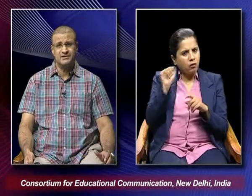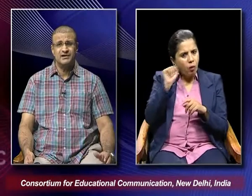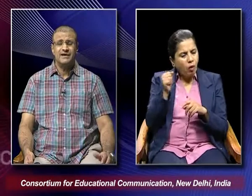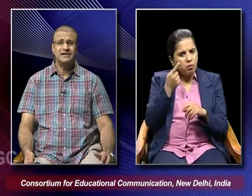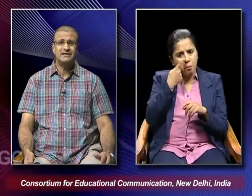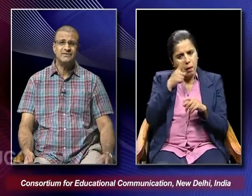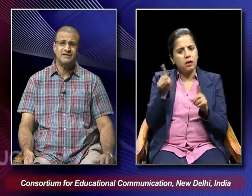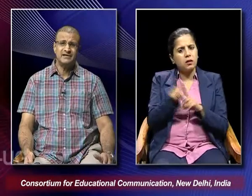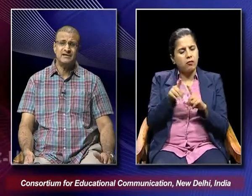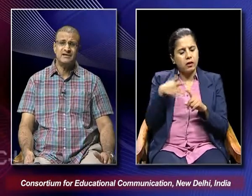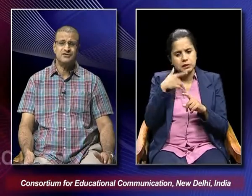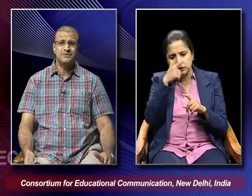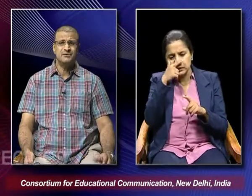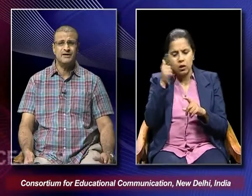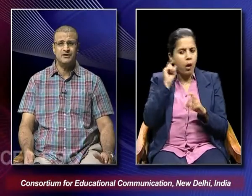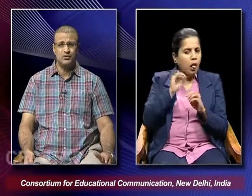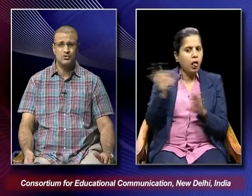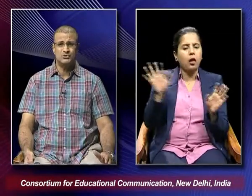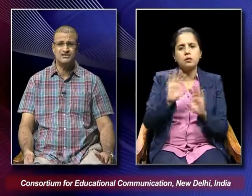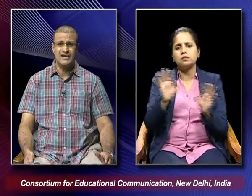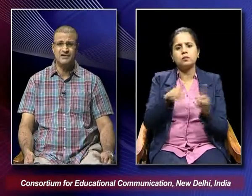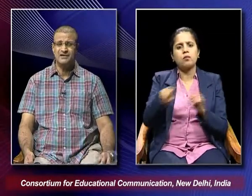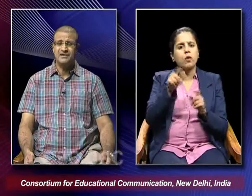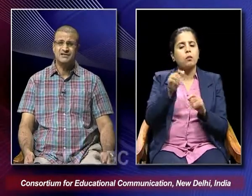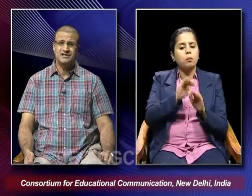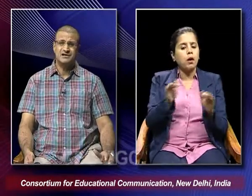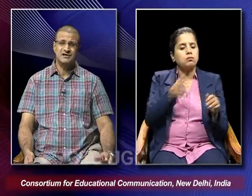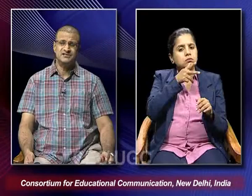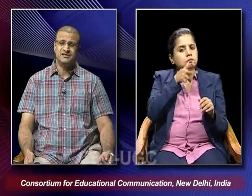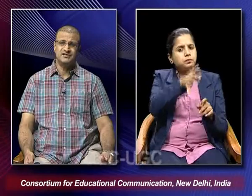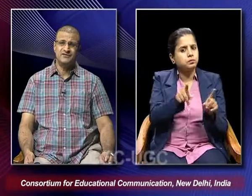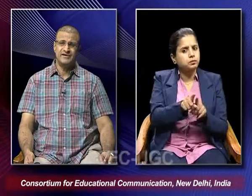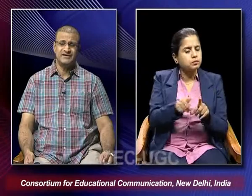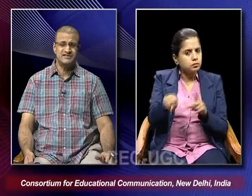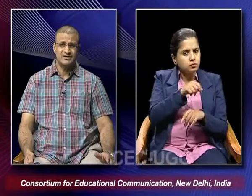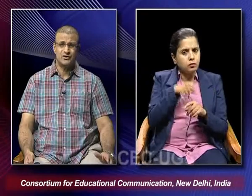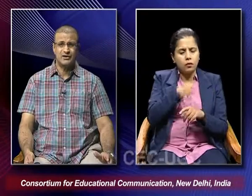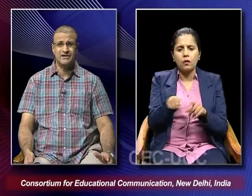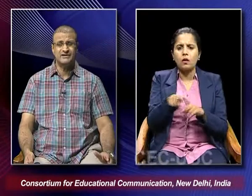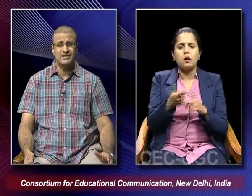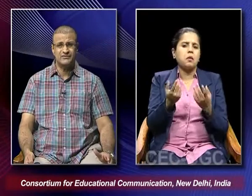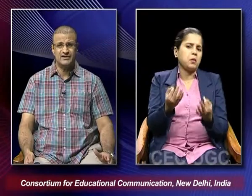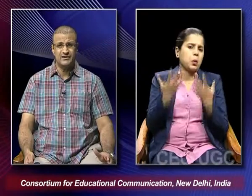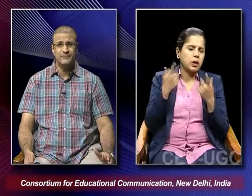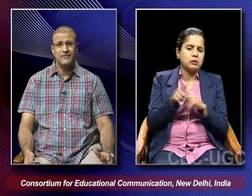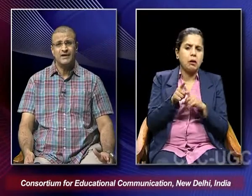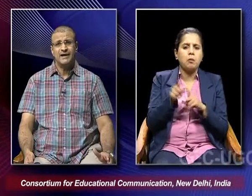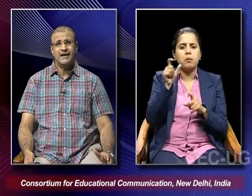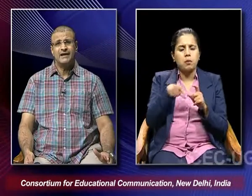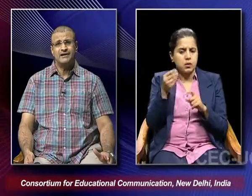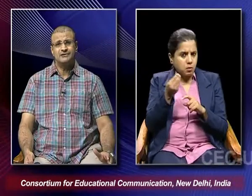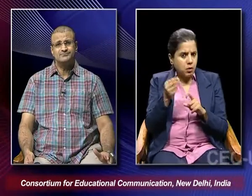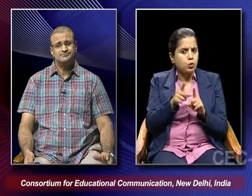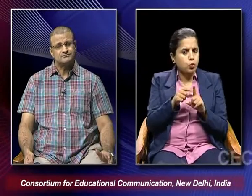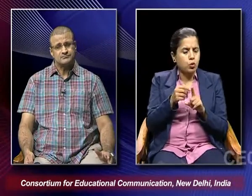mother, and even then it is being made known to the child is a fantastic or a great kind of a thing.